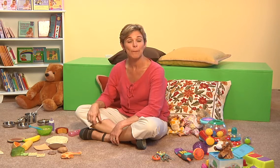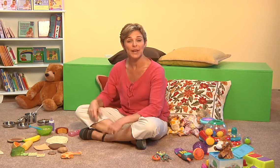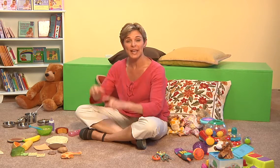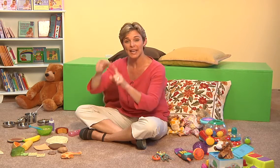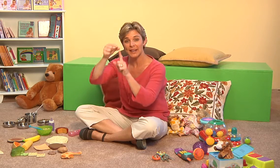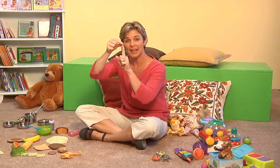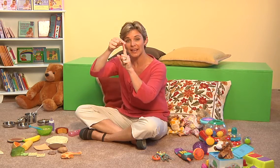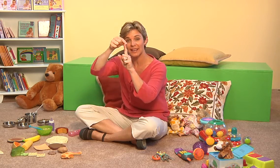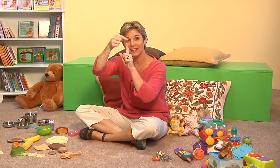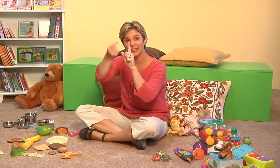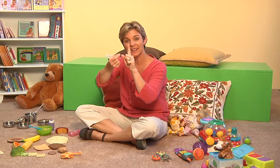banana,